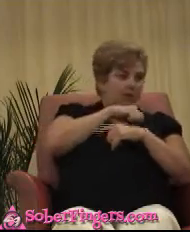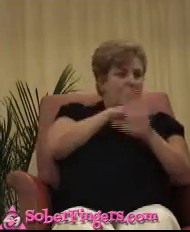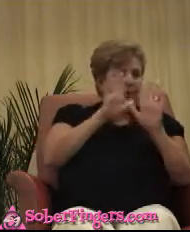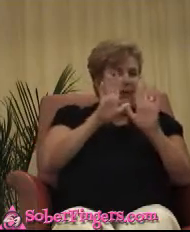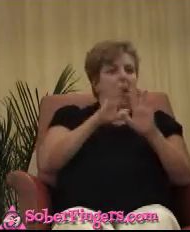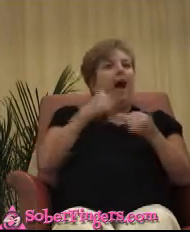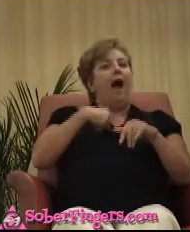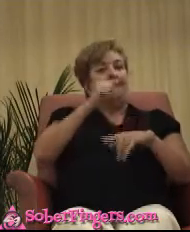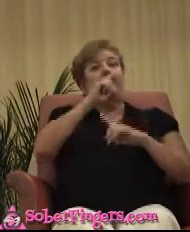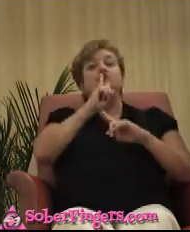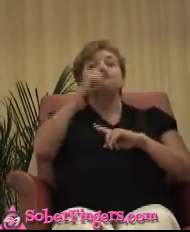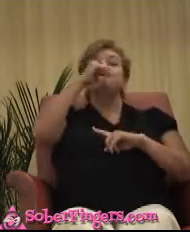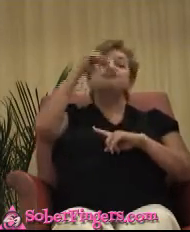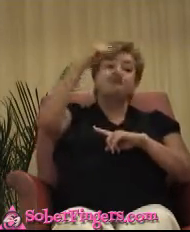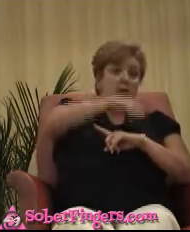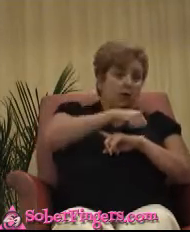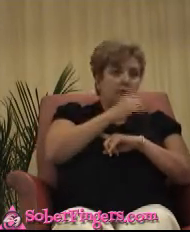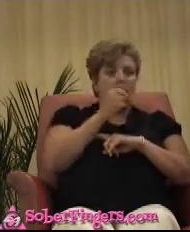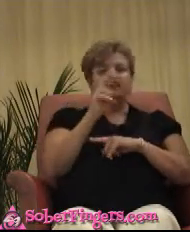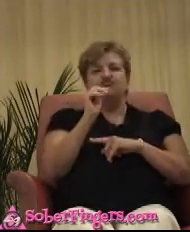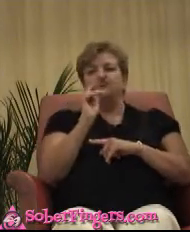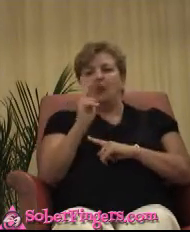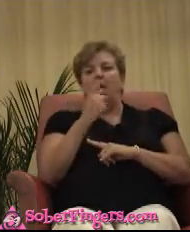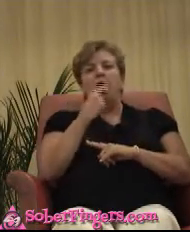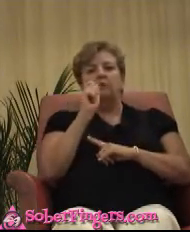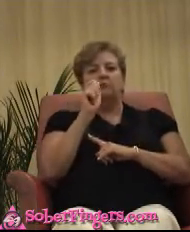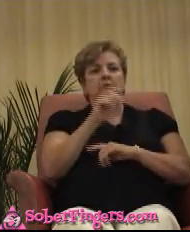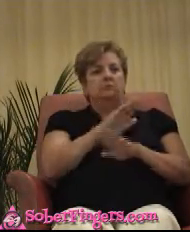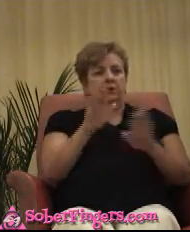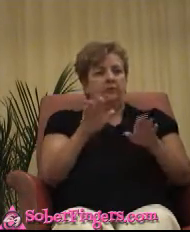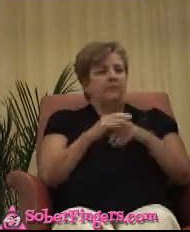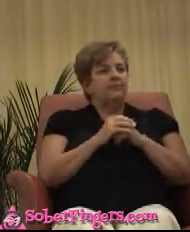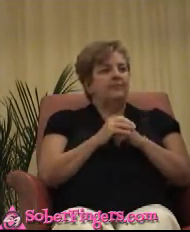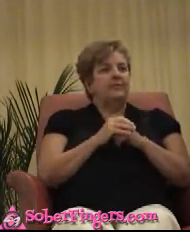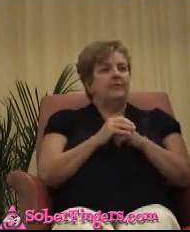and some good things along the way. I got to live out a dream and fly for a living.